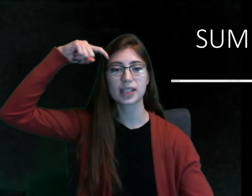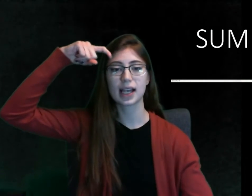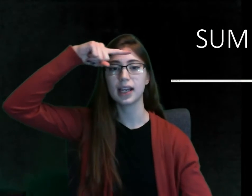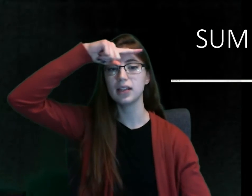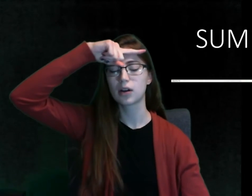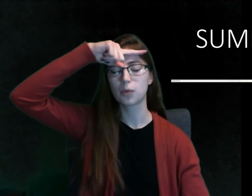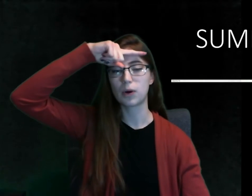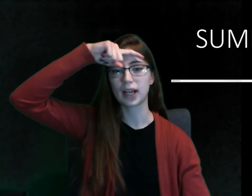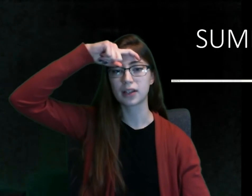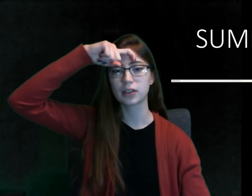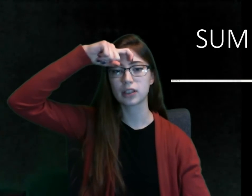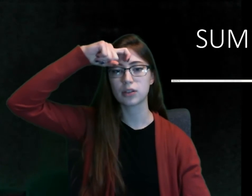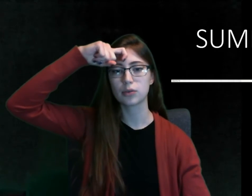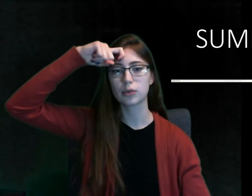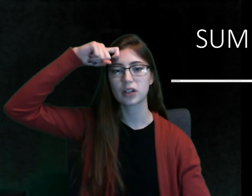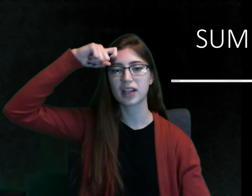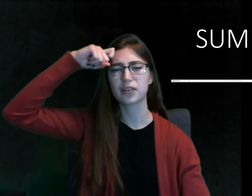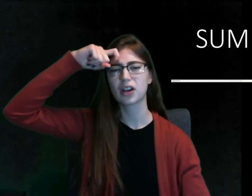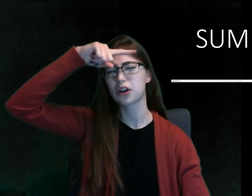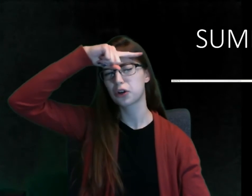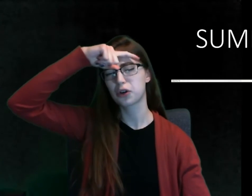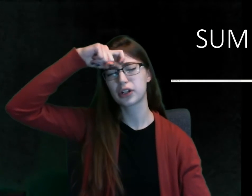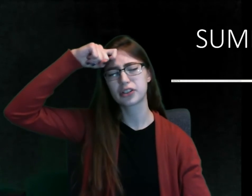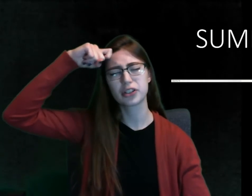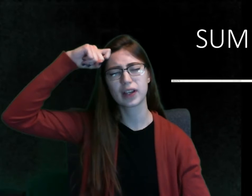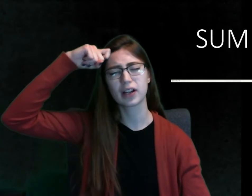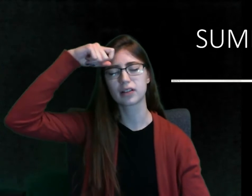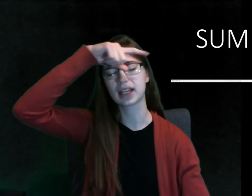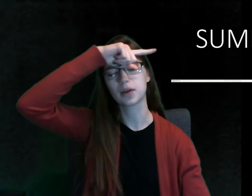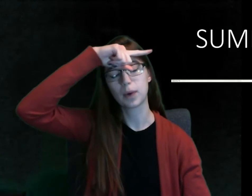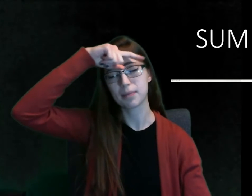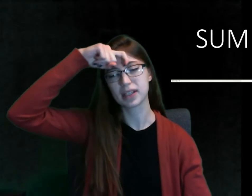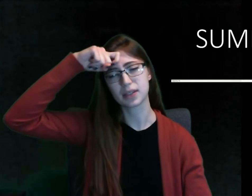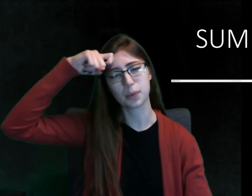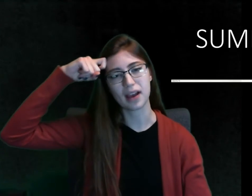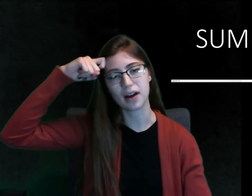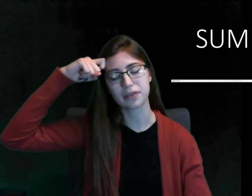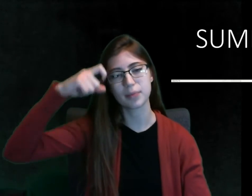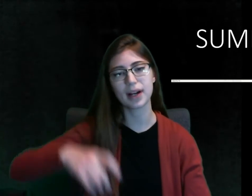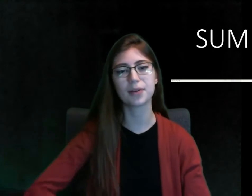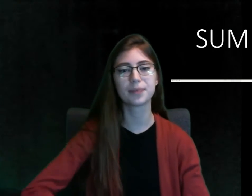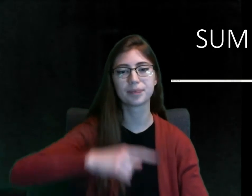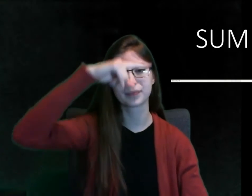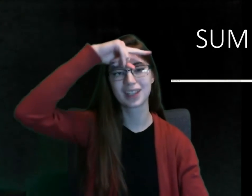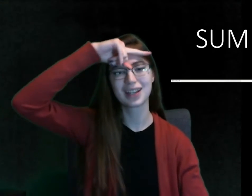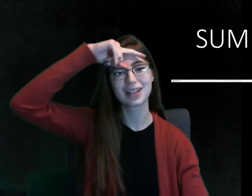side while you kind of crunch your finger like you're wiping sweat off your brow.